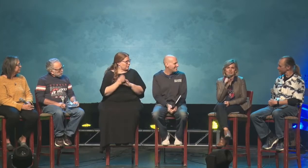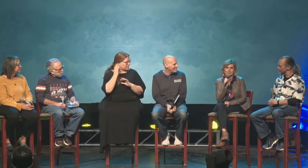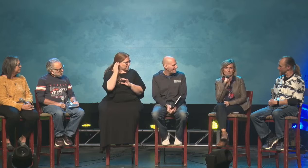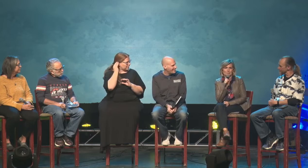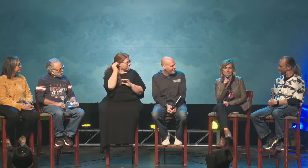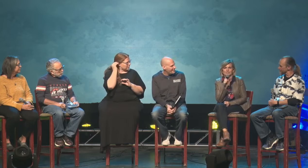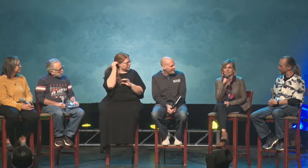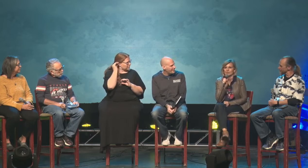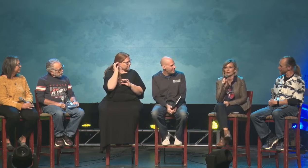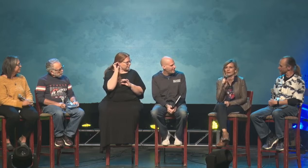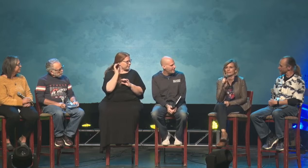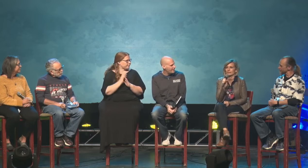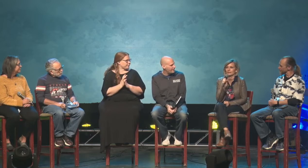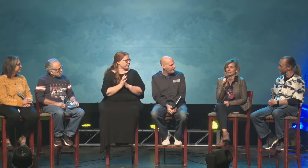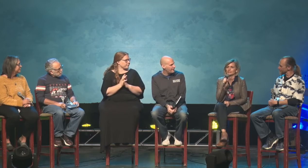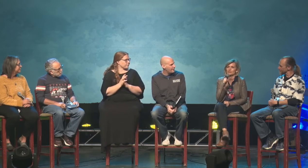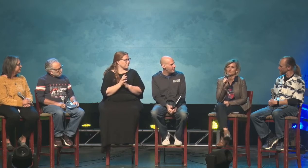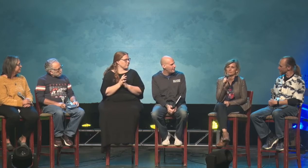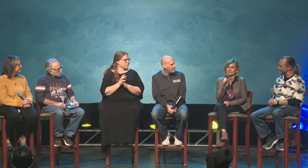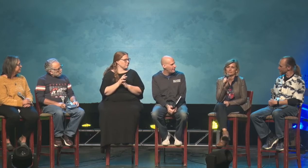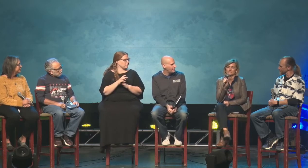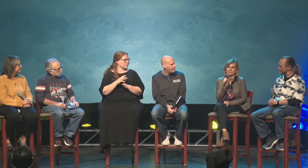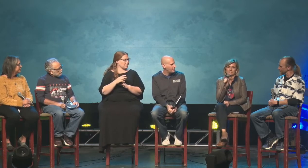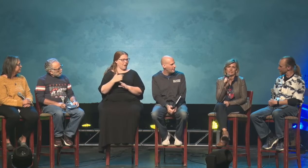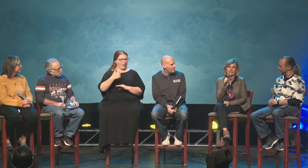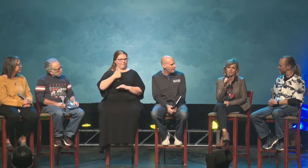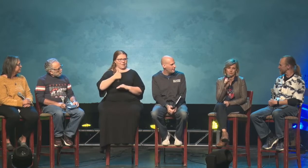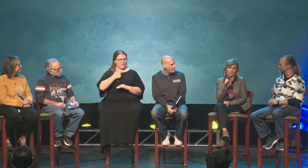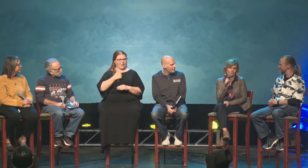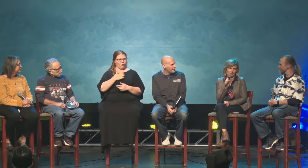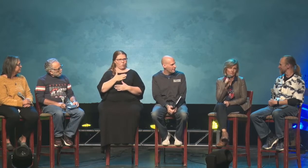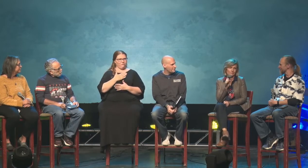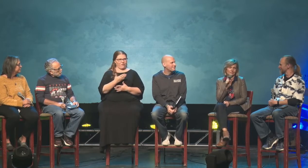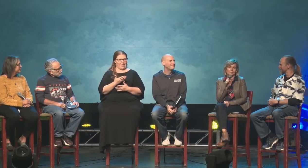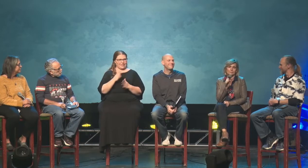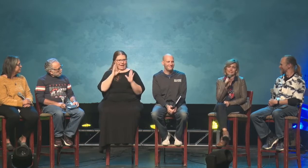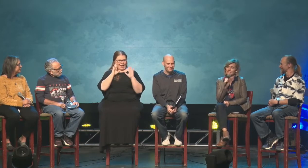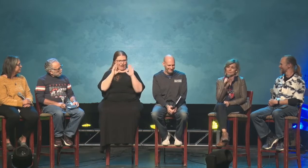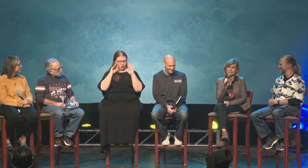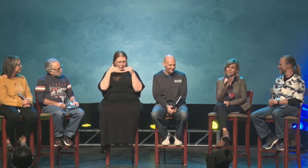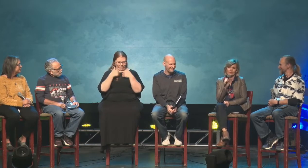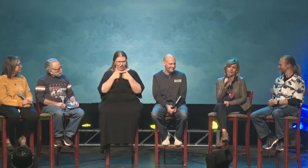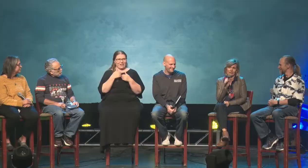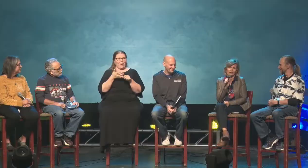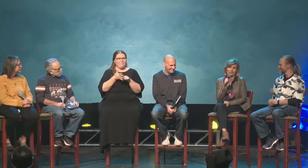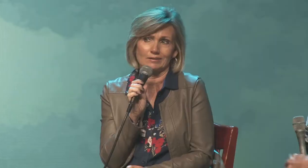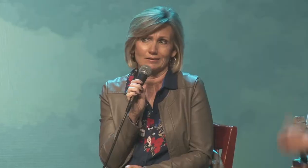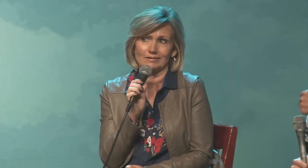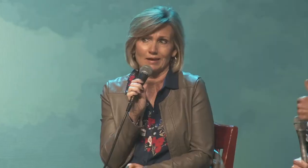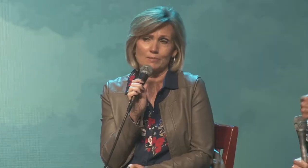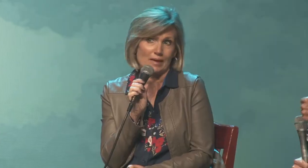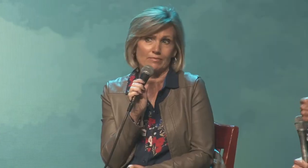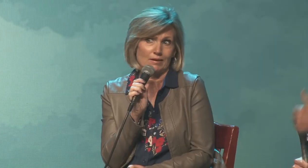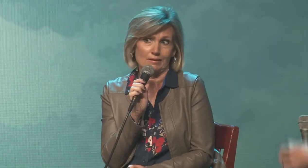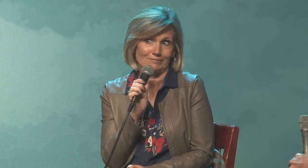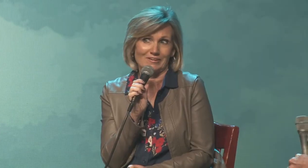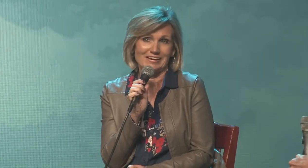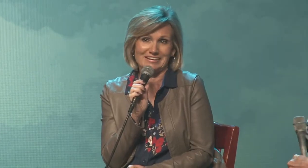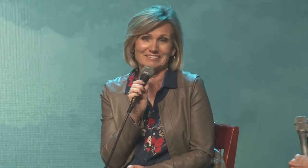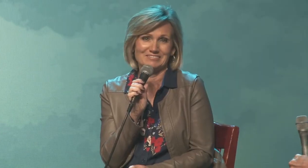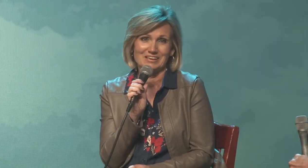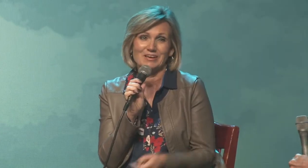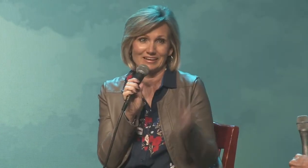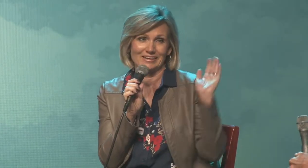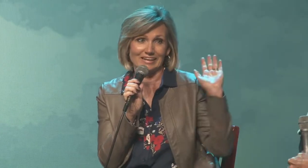Yeah, so I'll jump in here. So as a self-professed introvert, pandemics really are kind of not a bad thing,